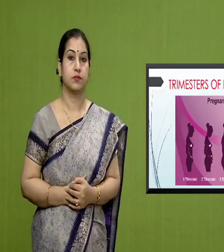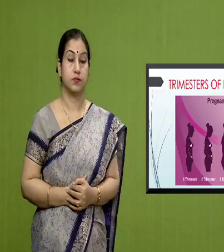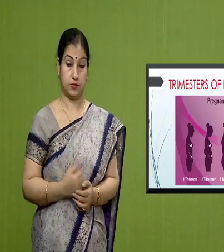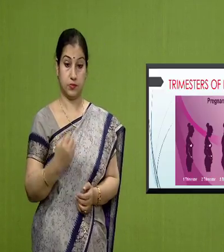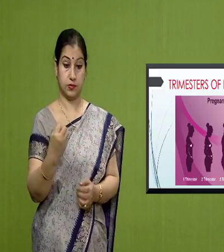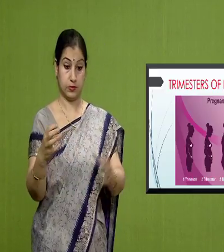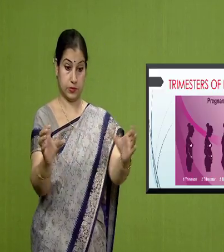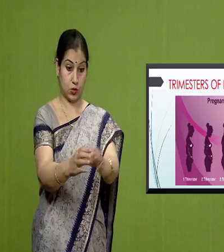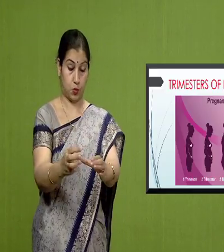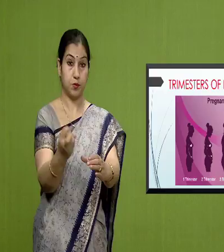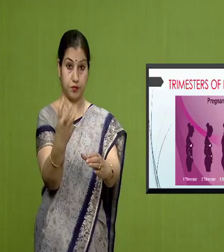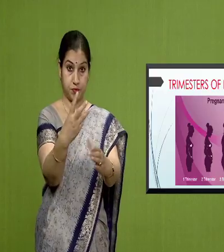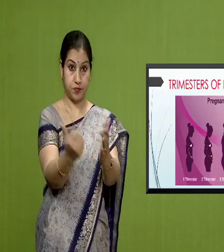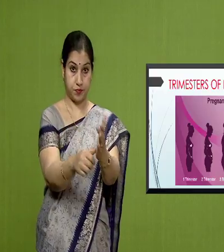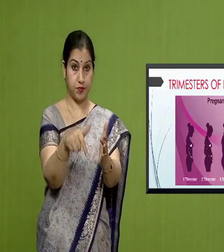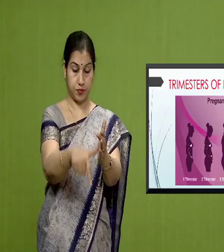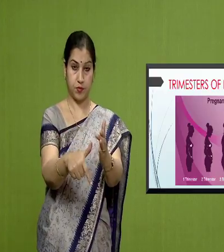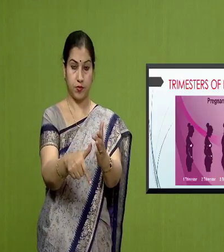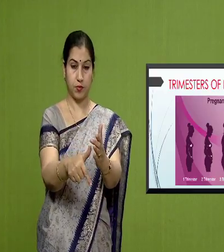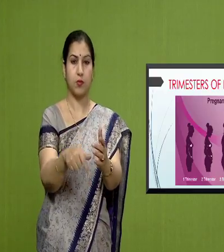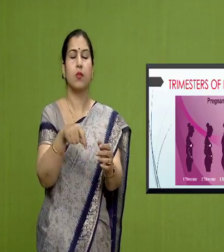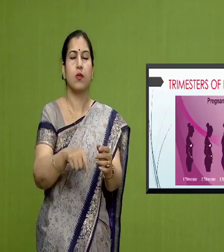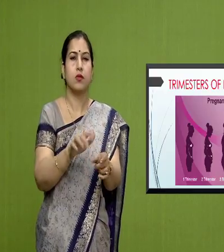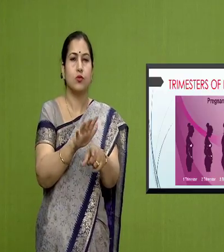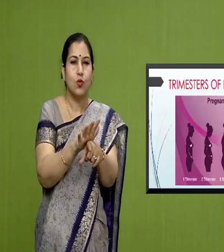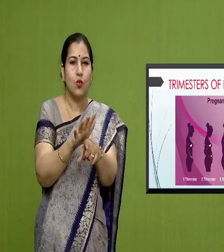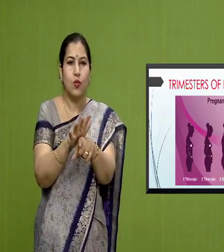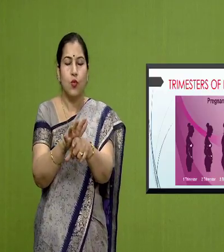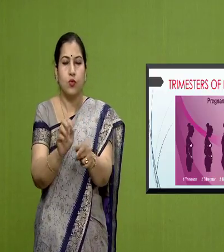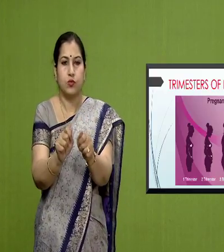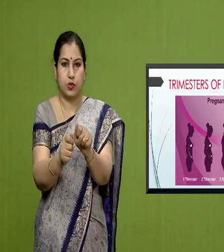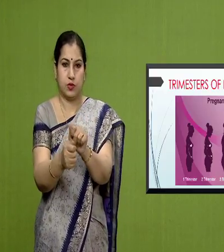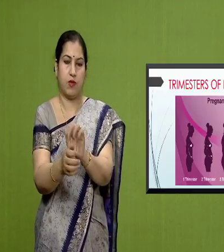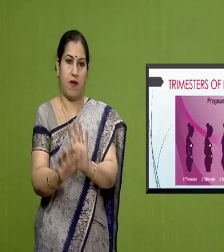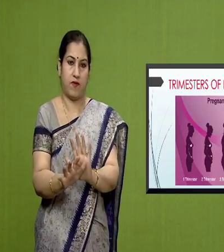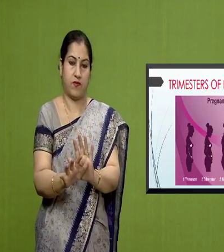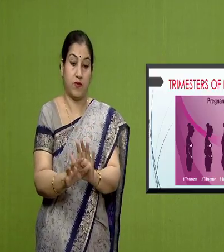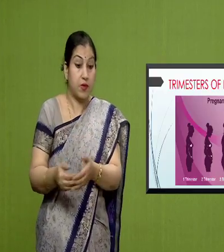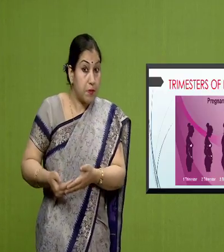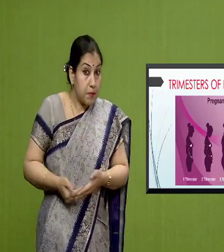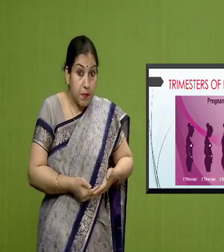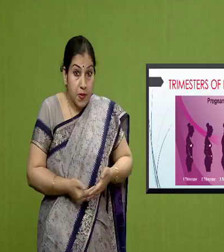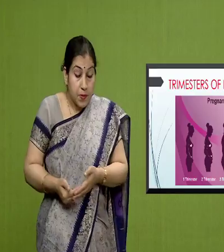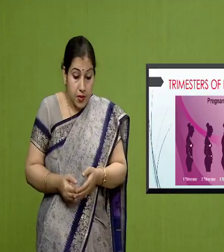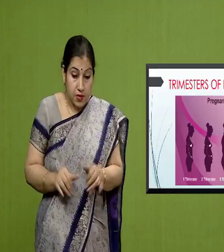second trimester, there is a rapid increase in the size of the